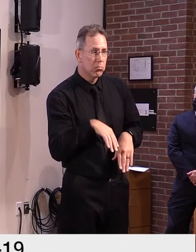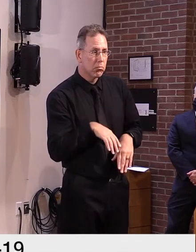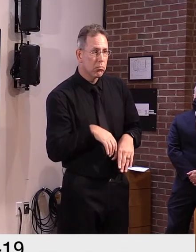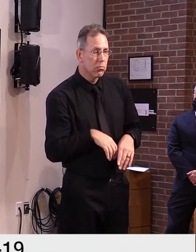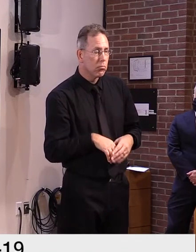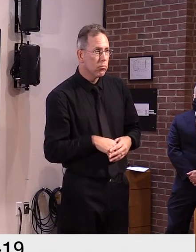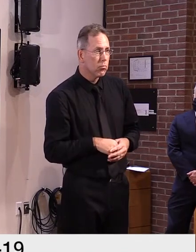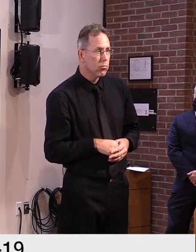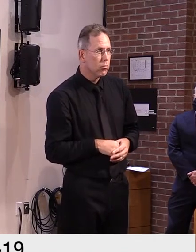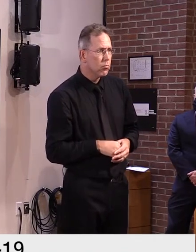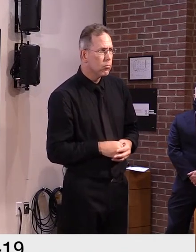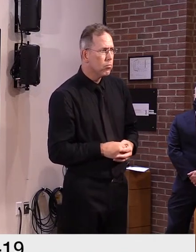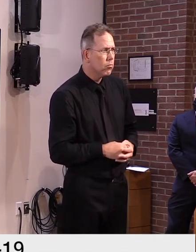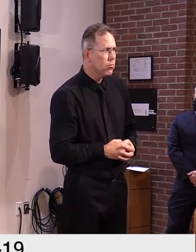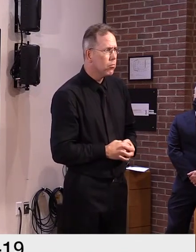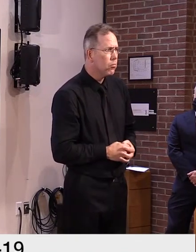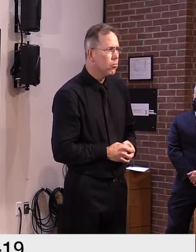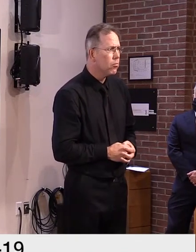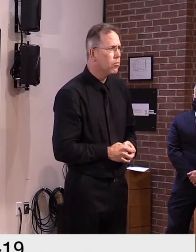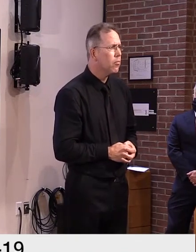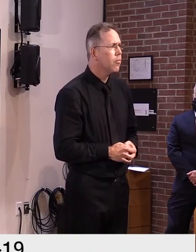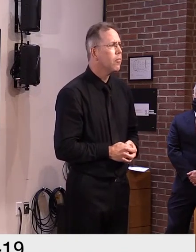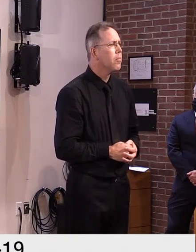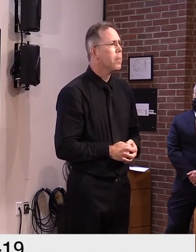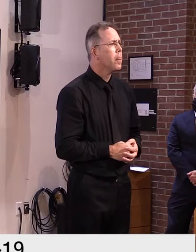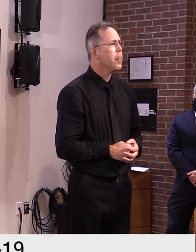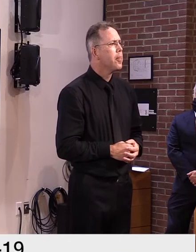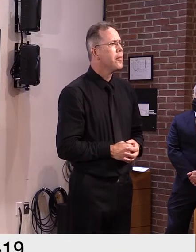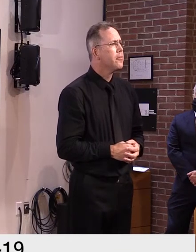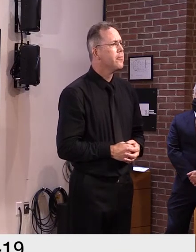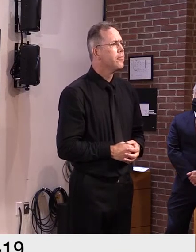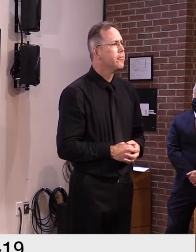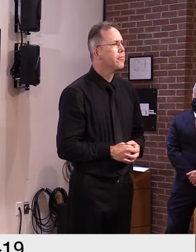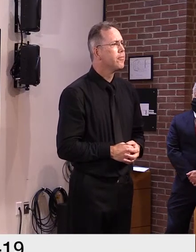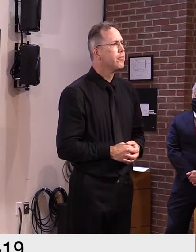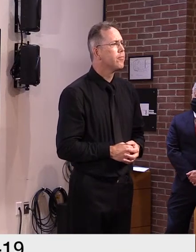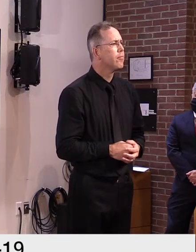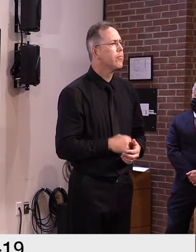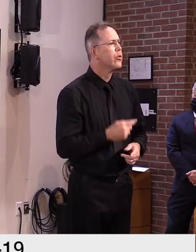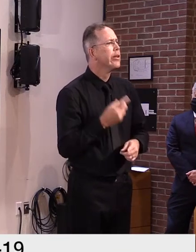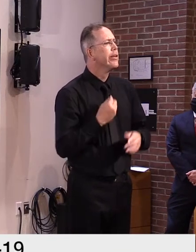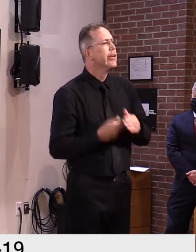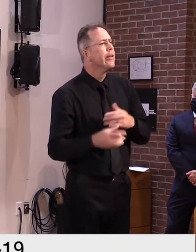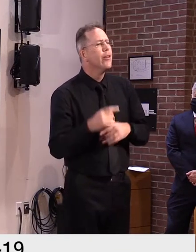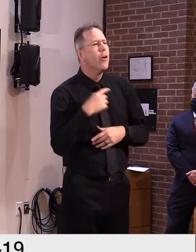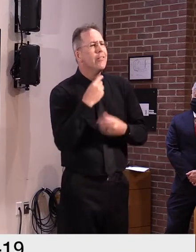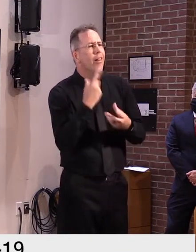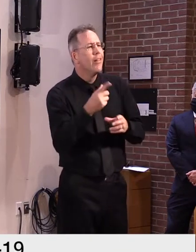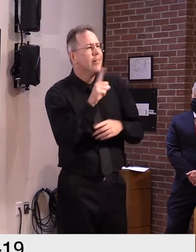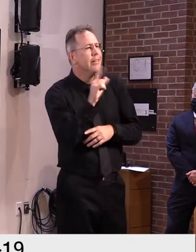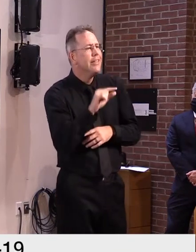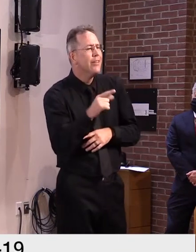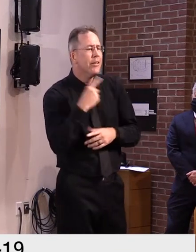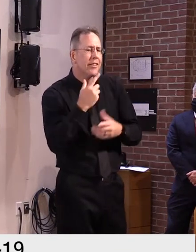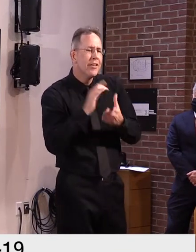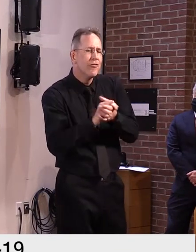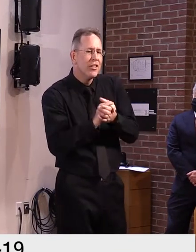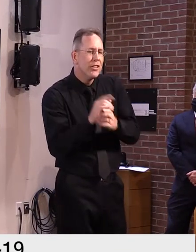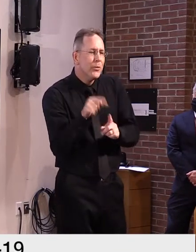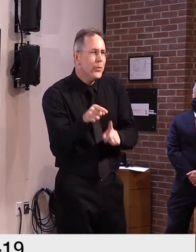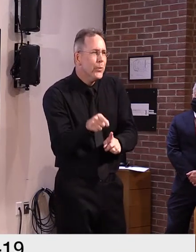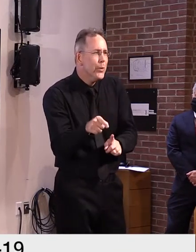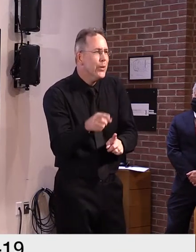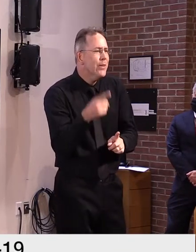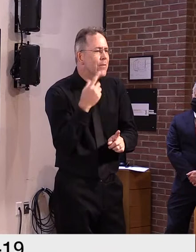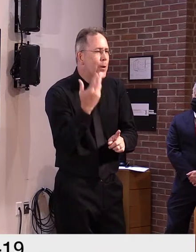Maybe just a message to Liz. I understand congratulations are in order. Hopefully you haven't been socially distancing for the